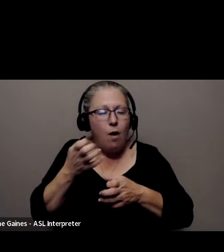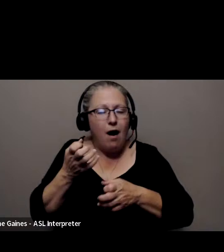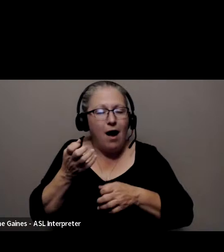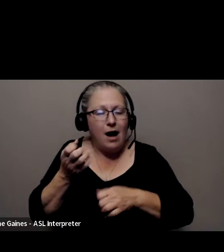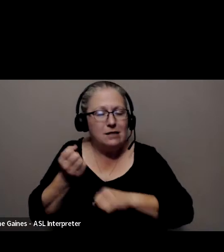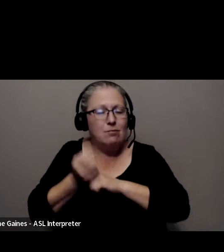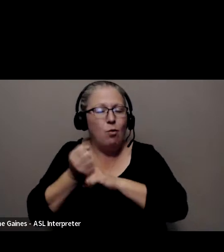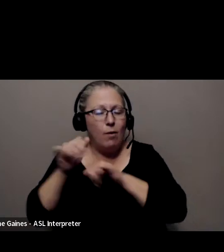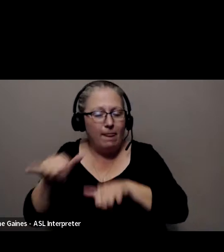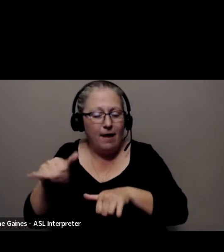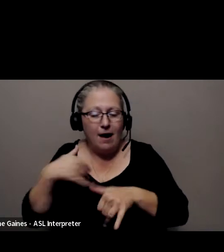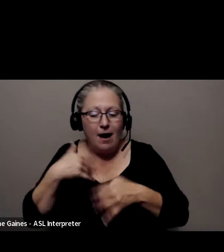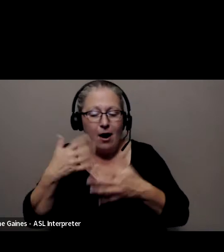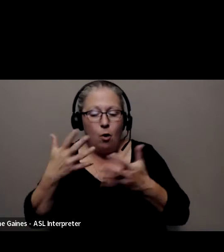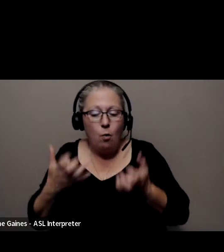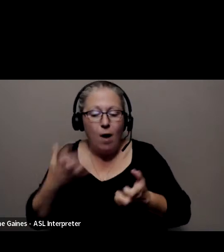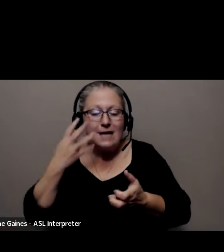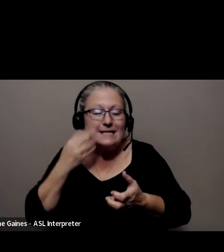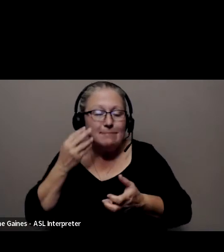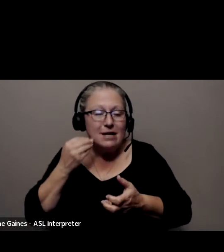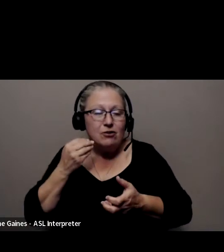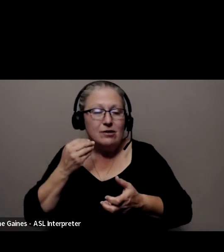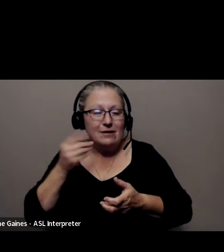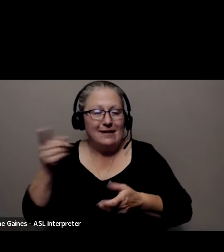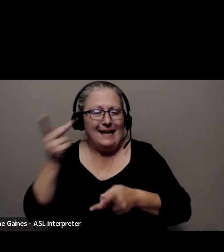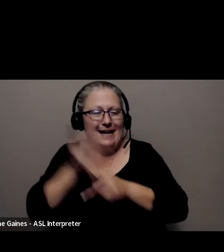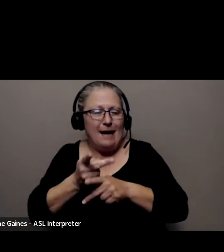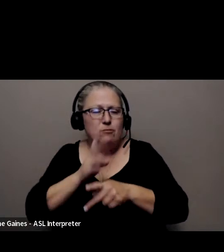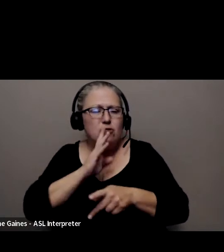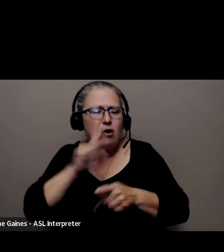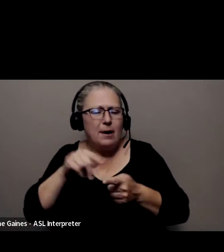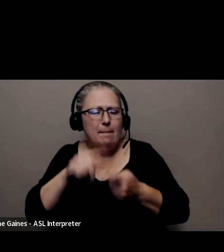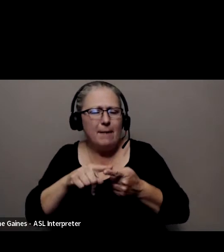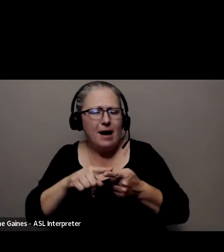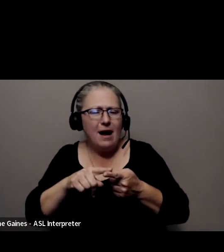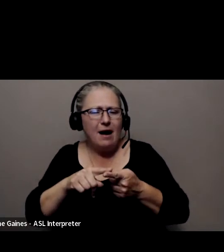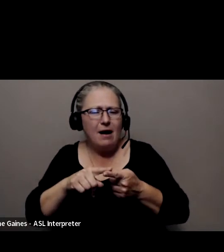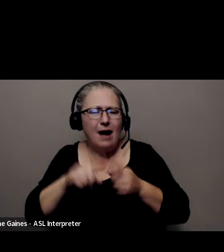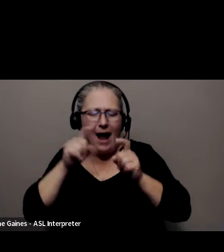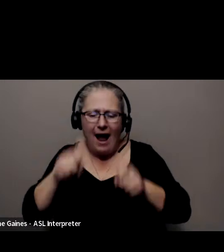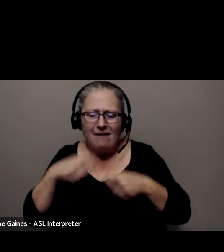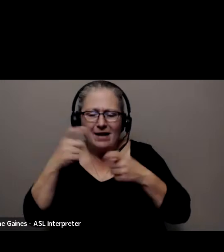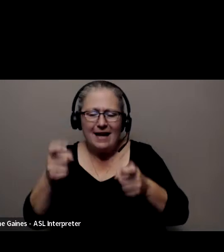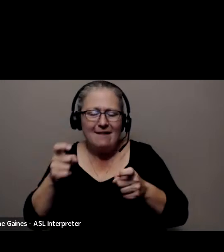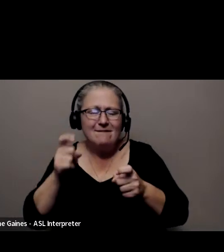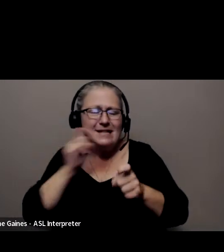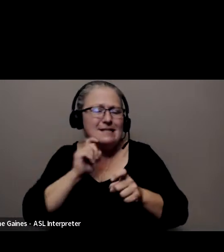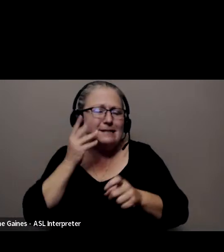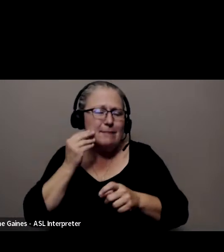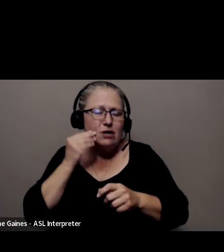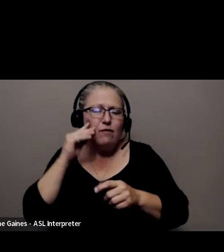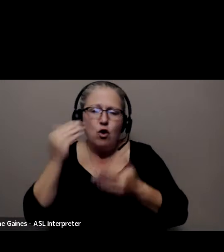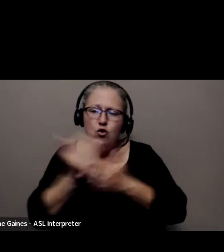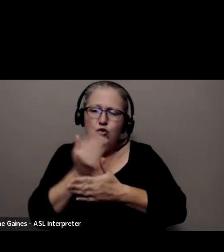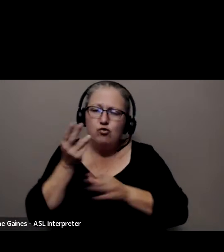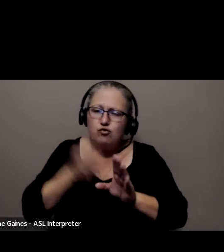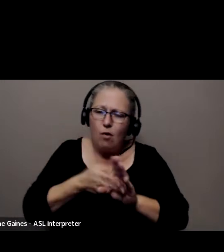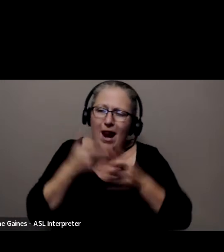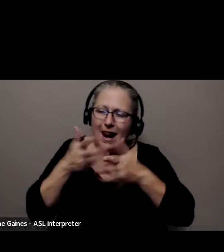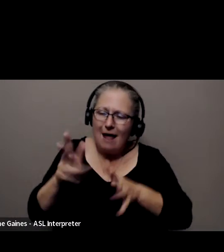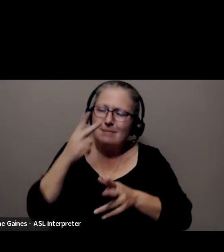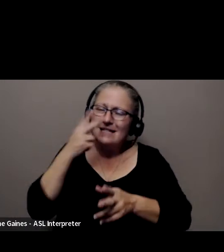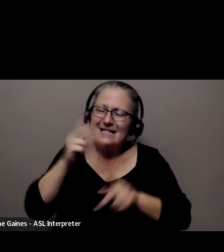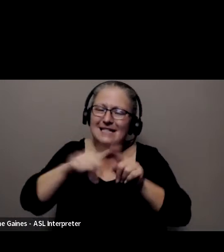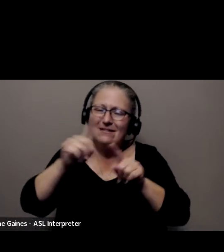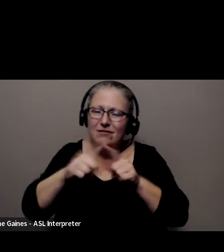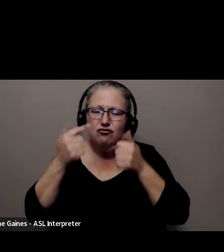and we want experiences. And he kept talking about, we got to give experiences to newcomers and let them see different things